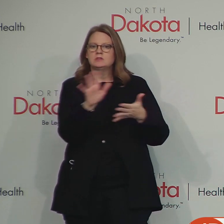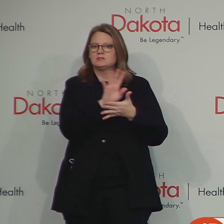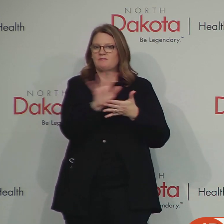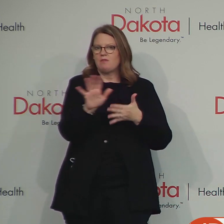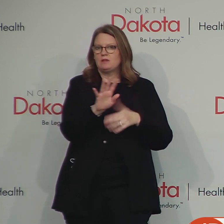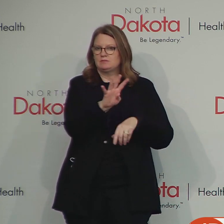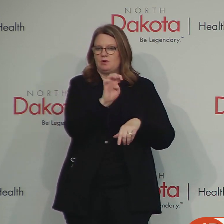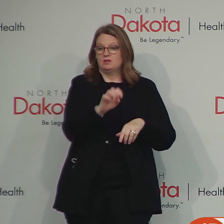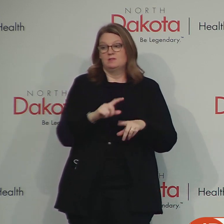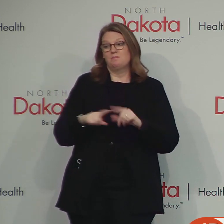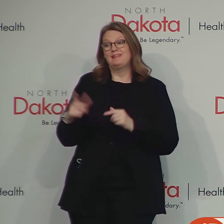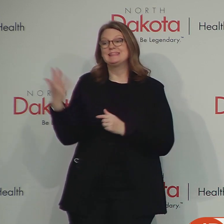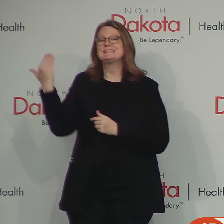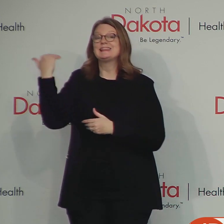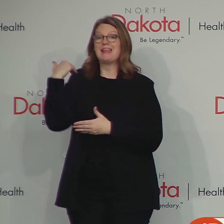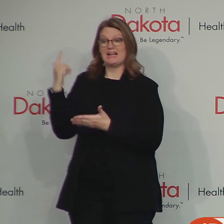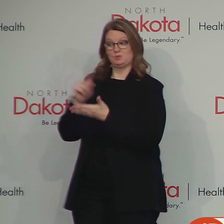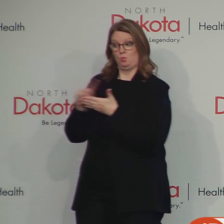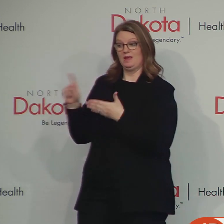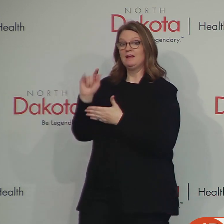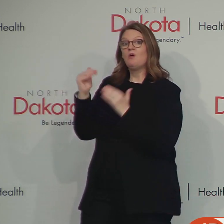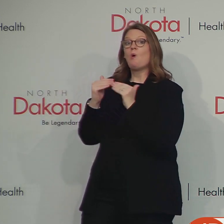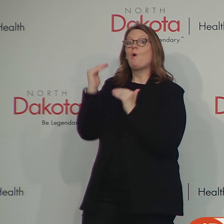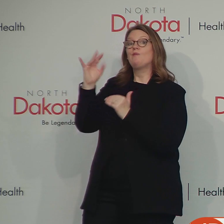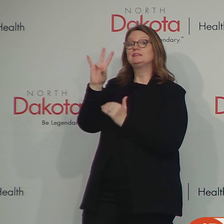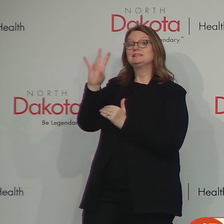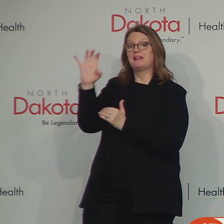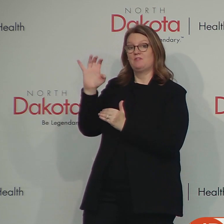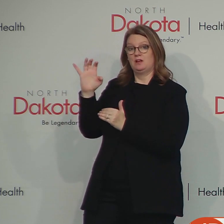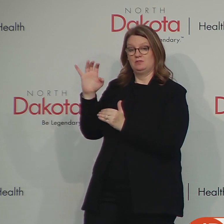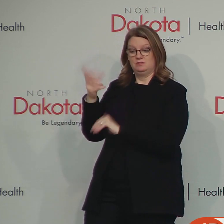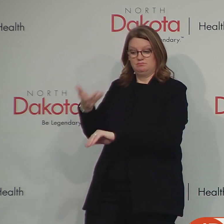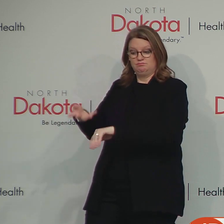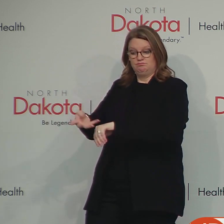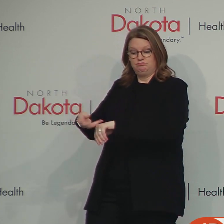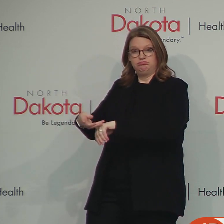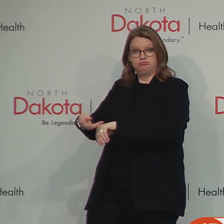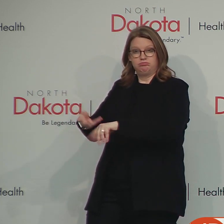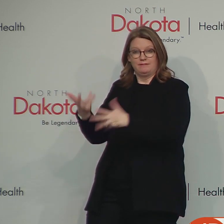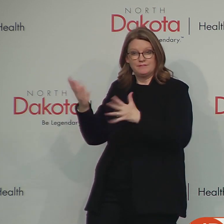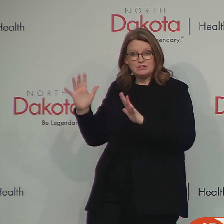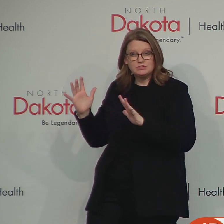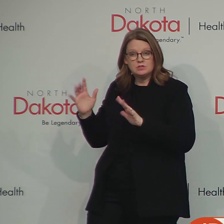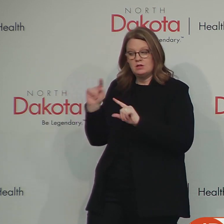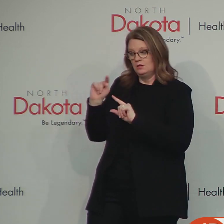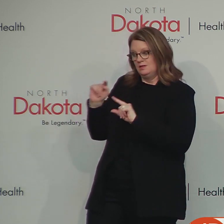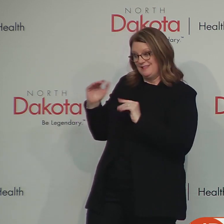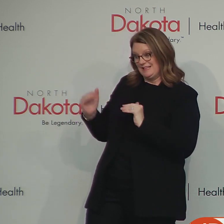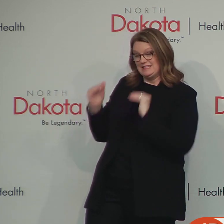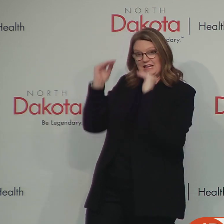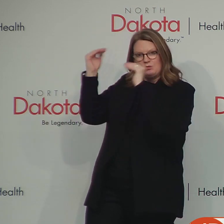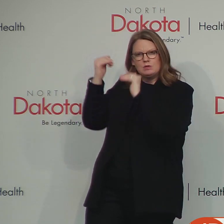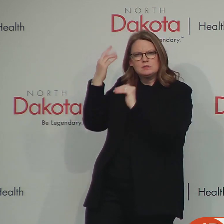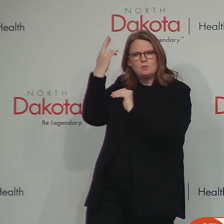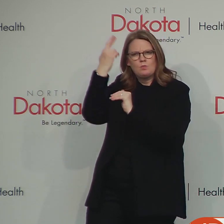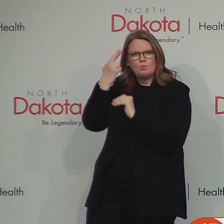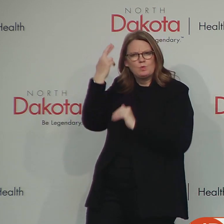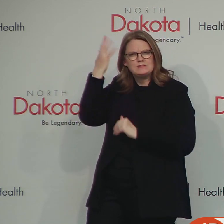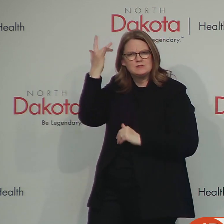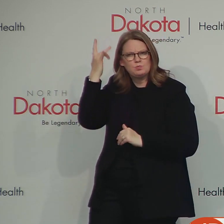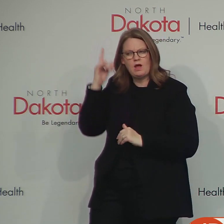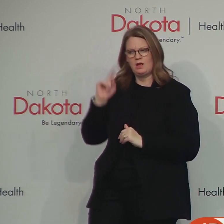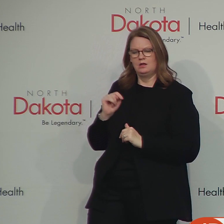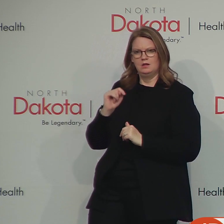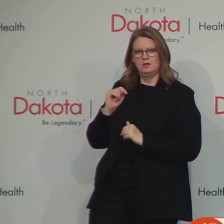just the last week, over 700 doses were administered. This increase is due to several factors. First of all,